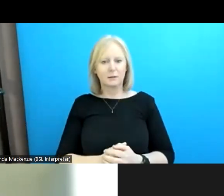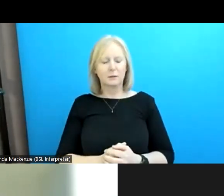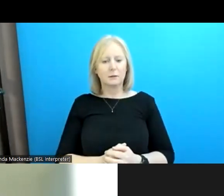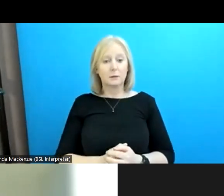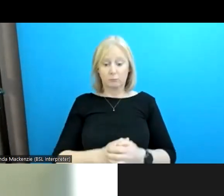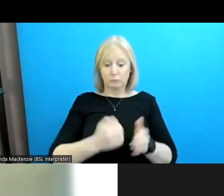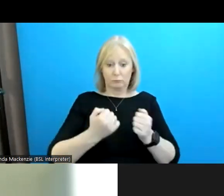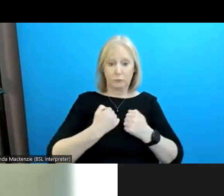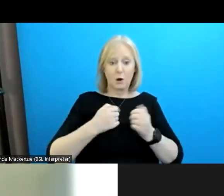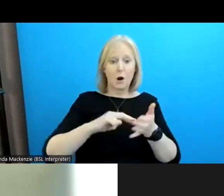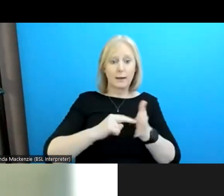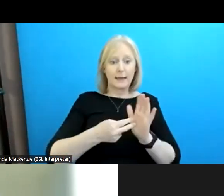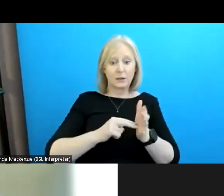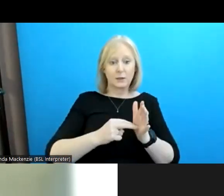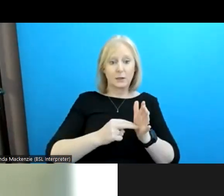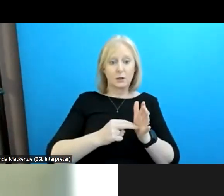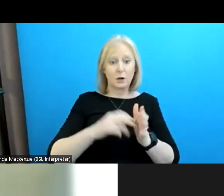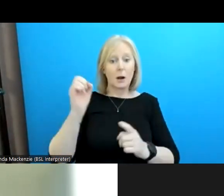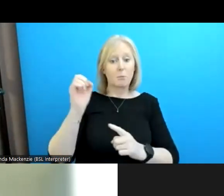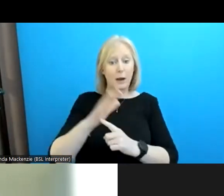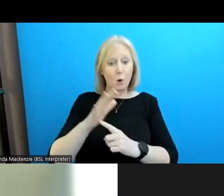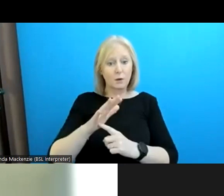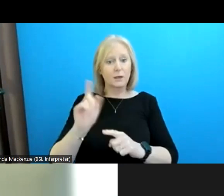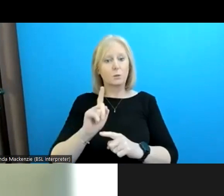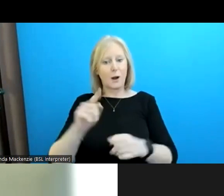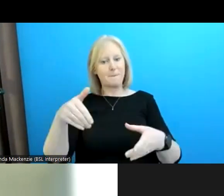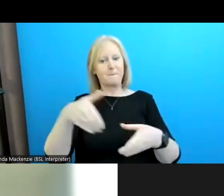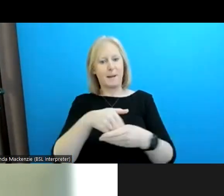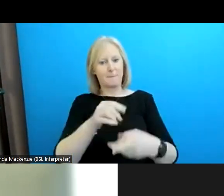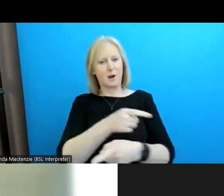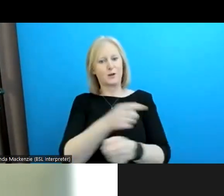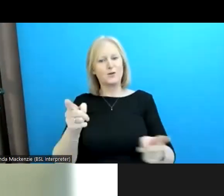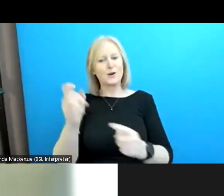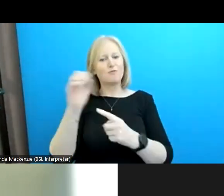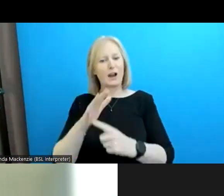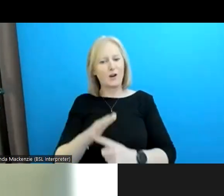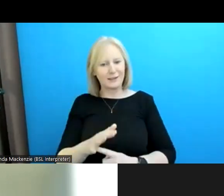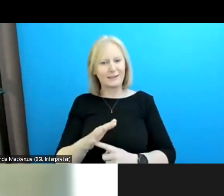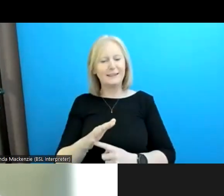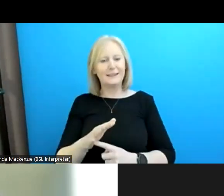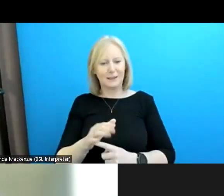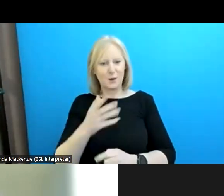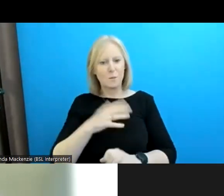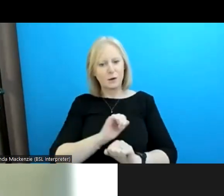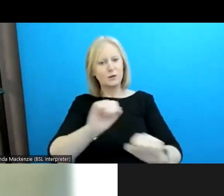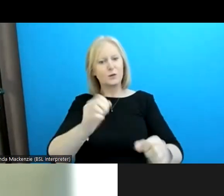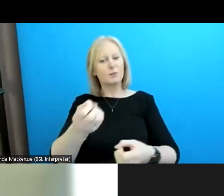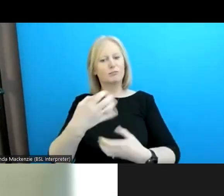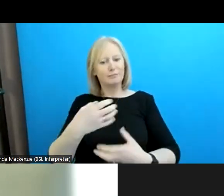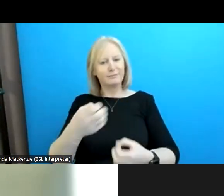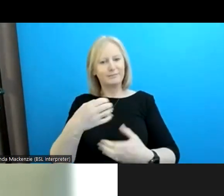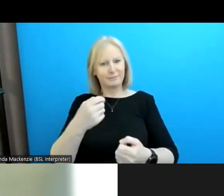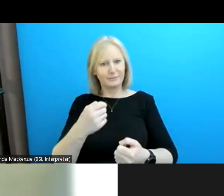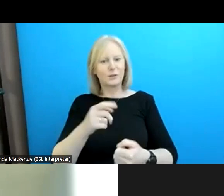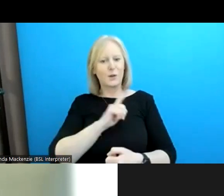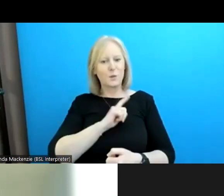organisation, our priorities are our members' priorities, because that's true. We want to hear from you, hence us having this